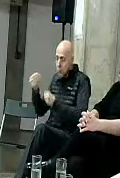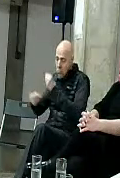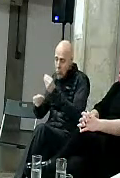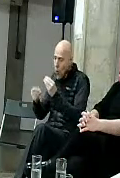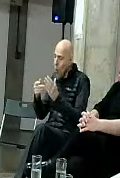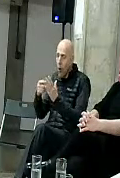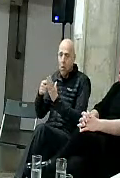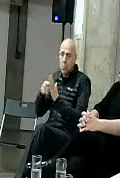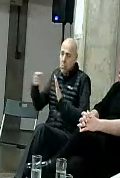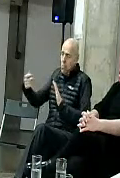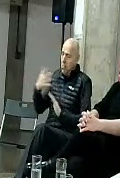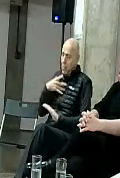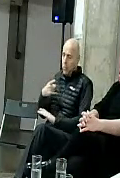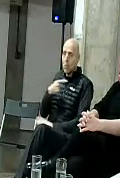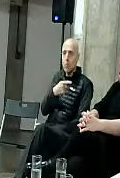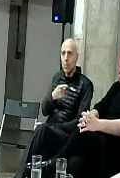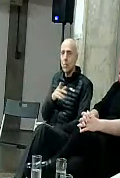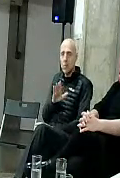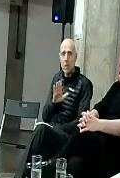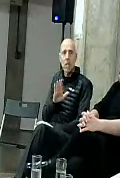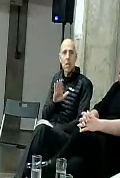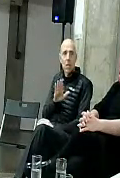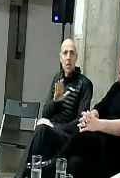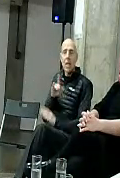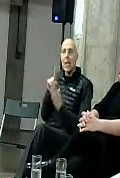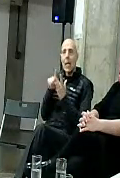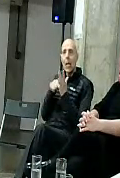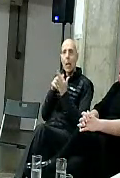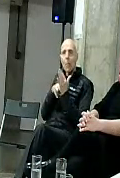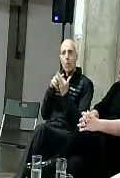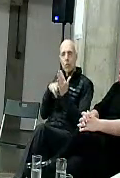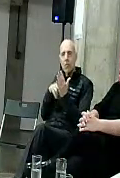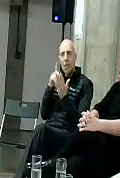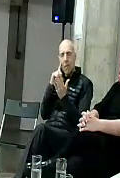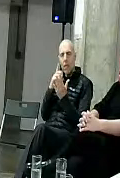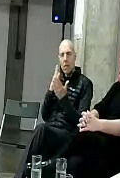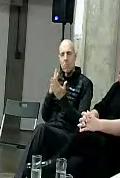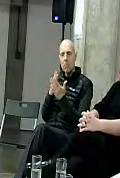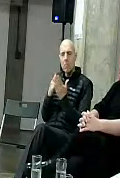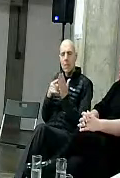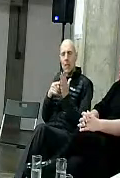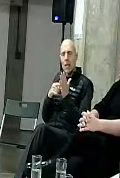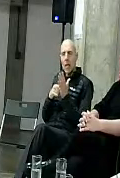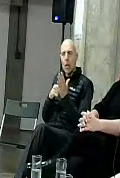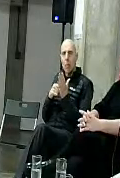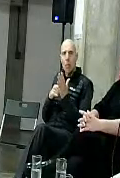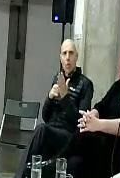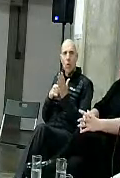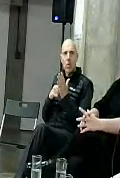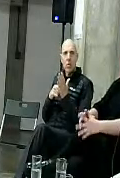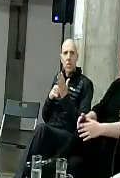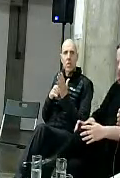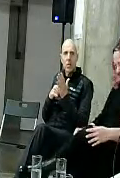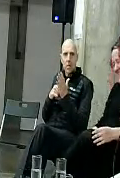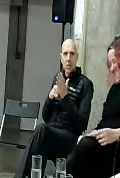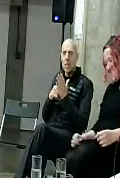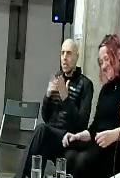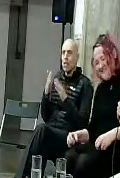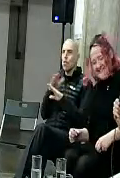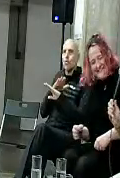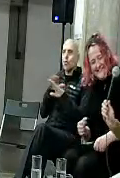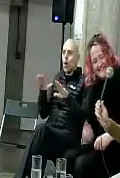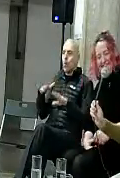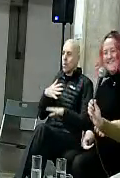it to be. I thought you, Imogen, said something really important when we were chatting, which was don't sanitize your grief for